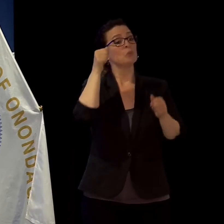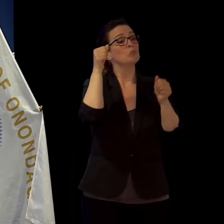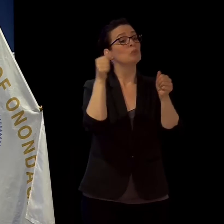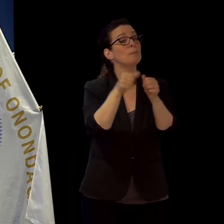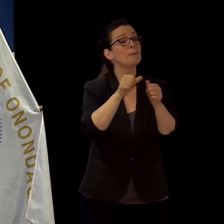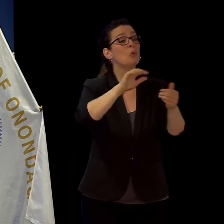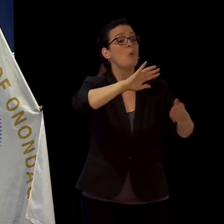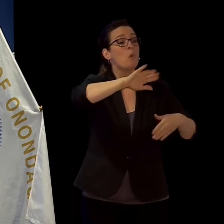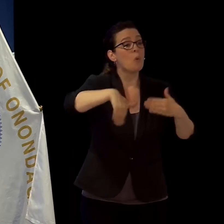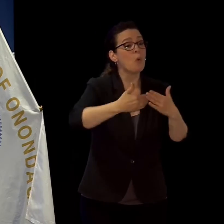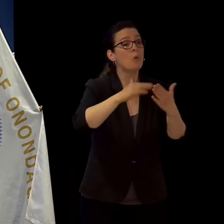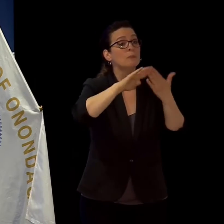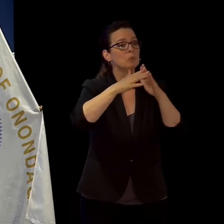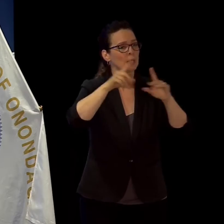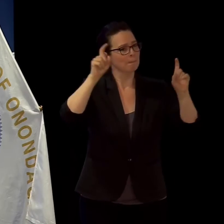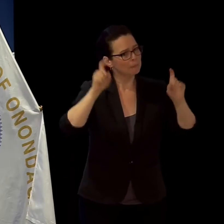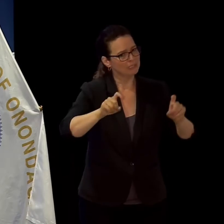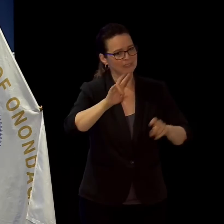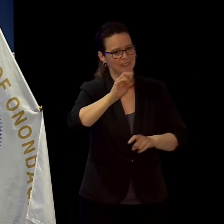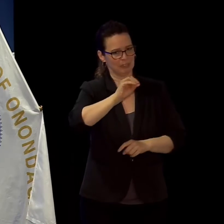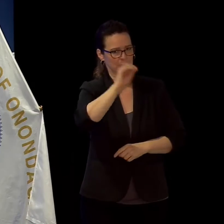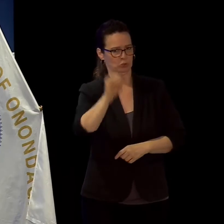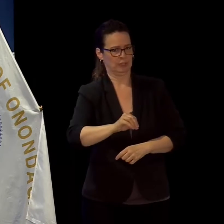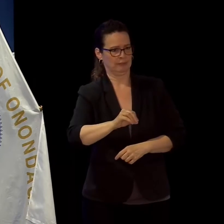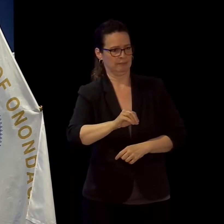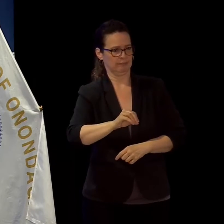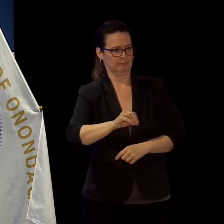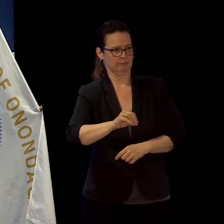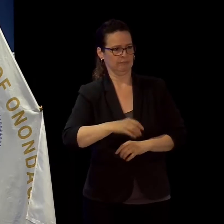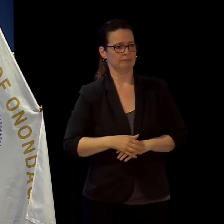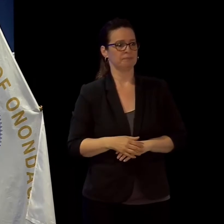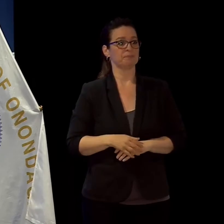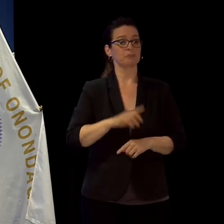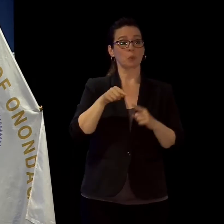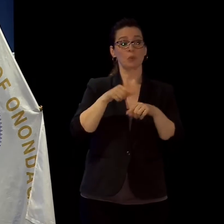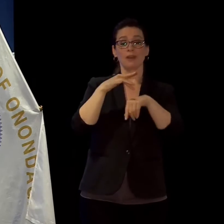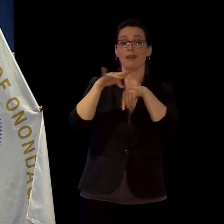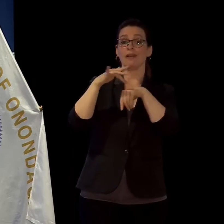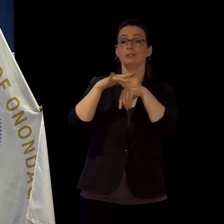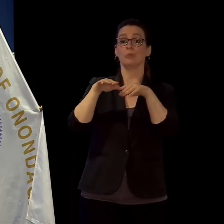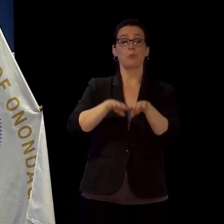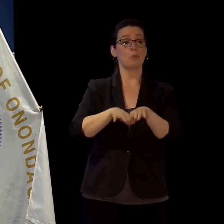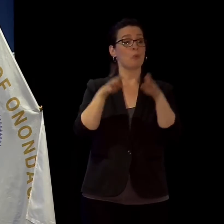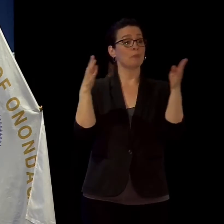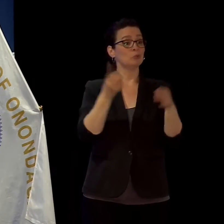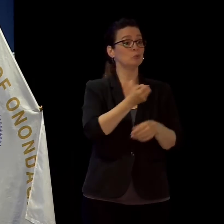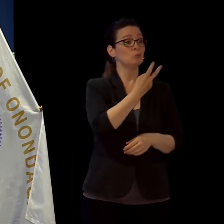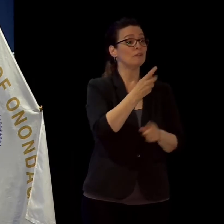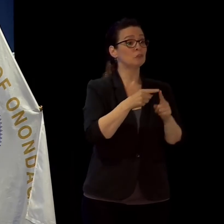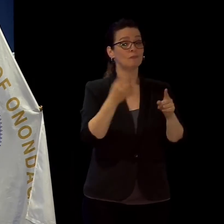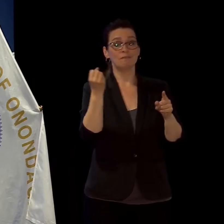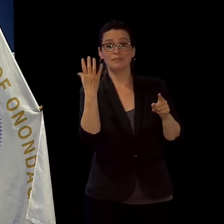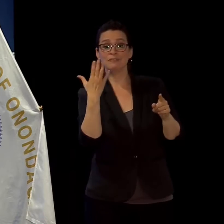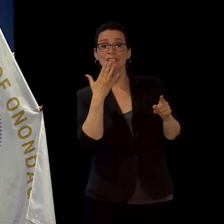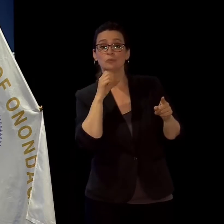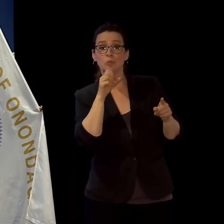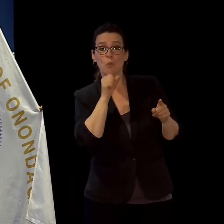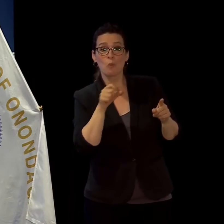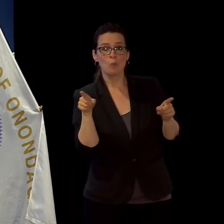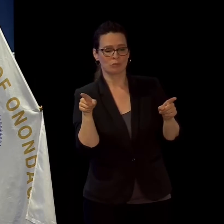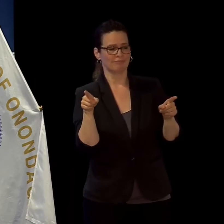is going to drop off as more eligibility comes through. But if the epidemiologist